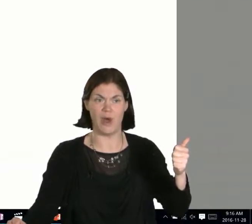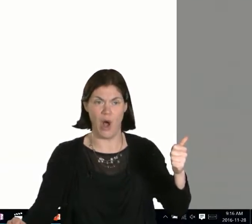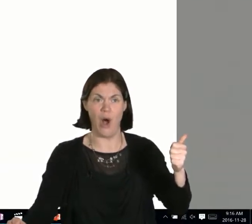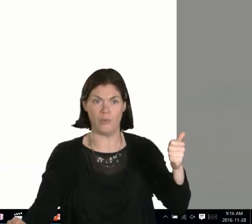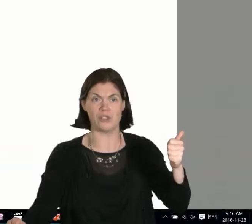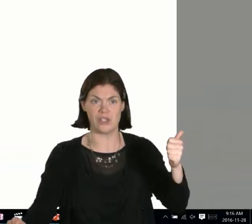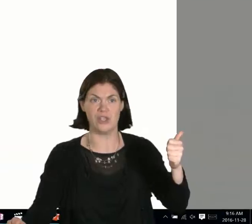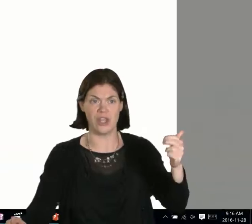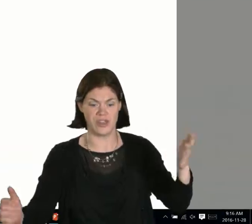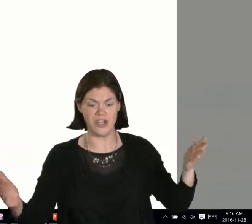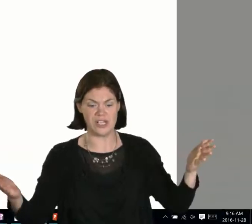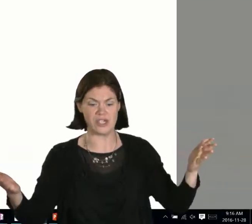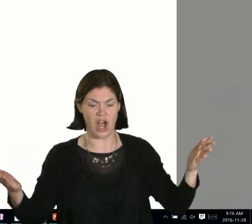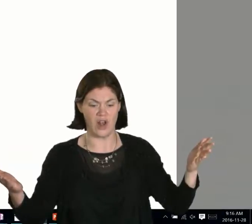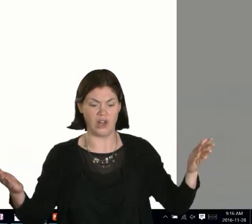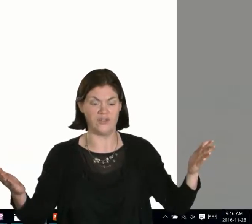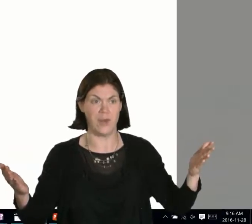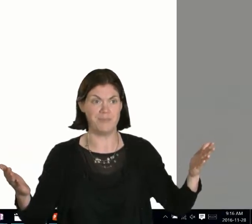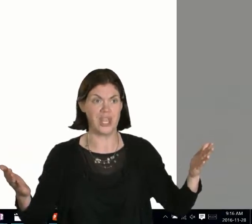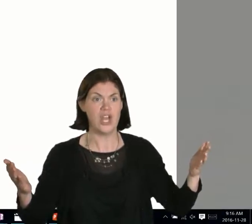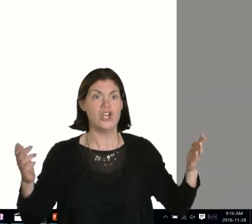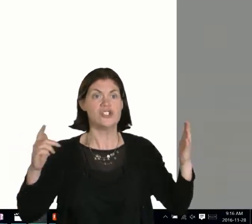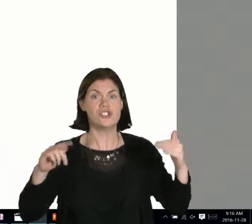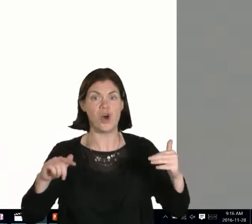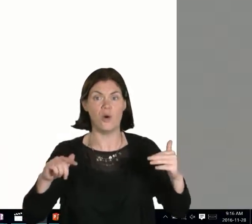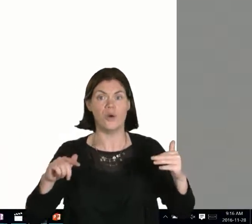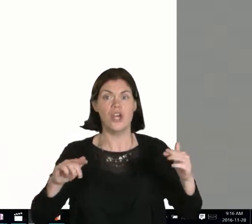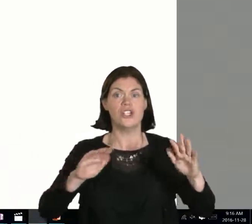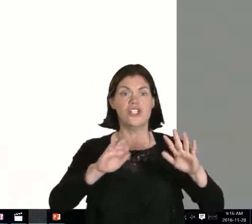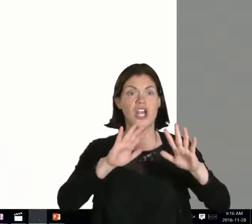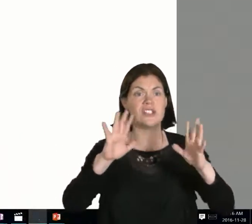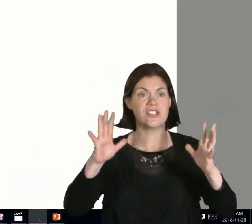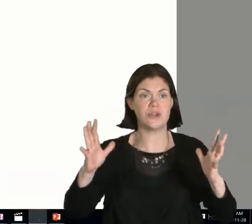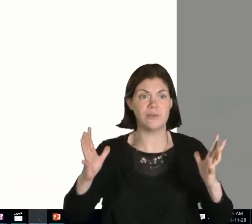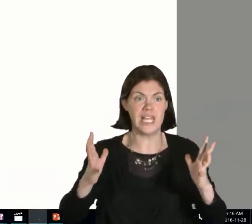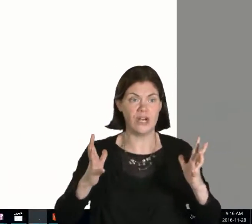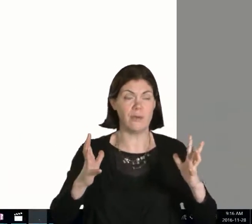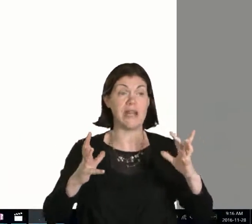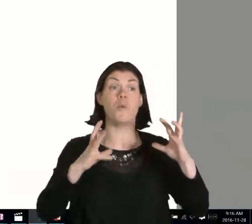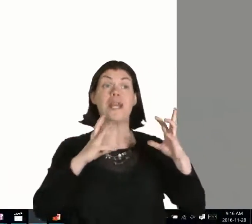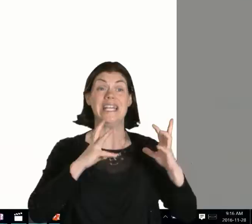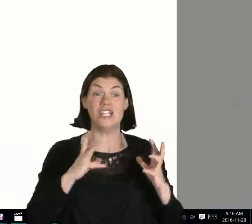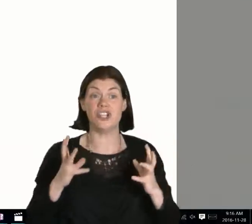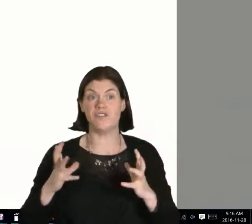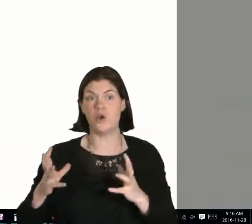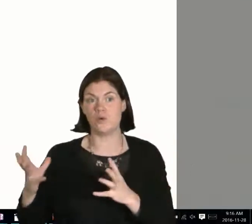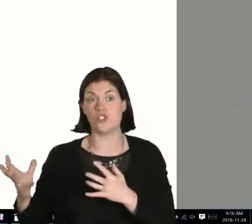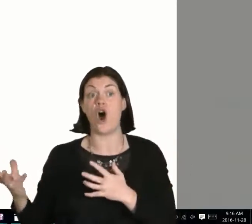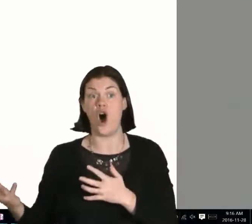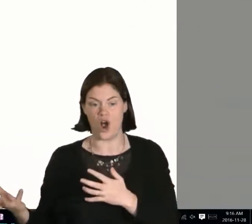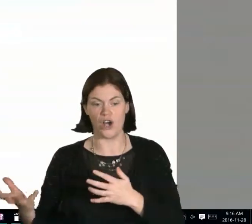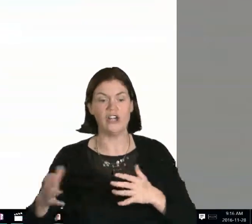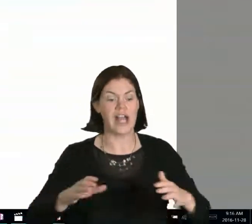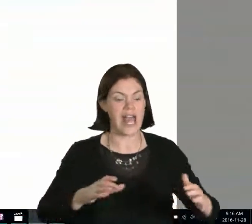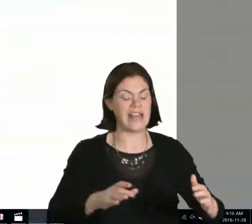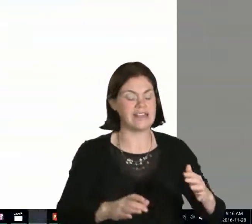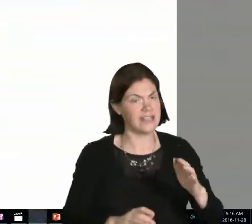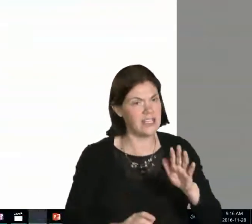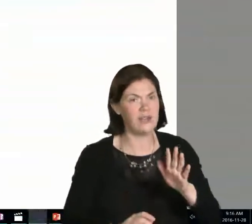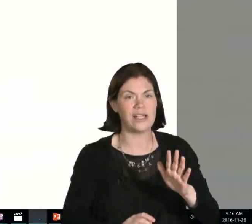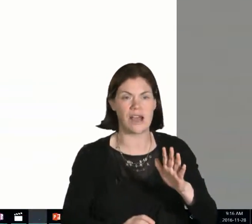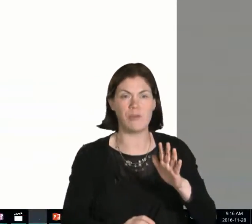got all of them. So just to reiterate what each of those are,